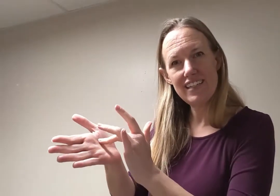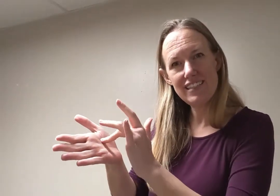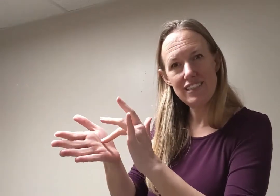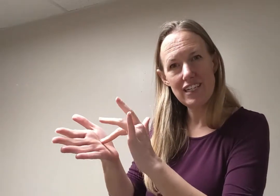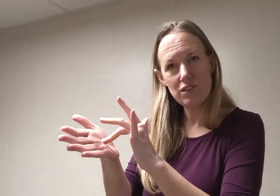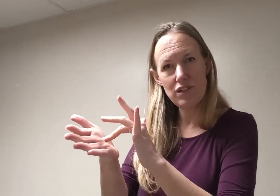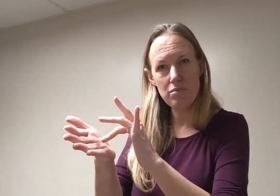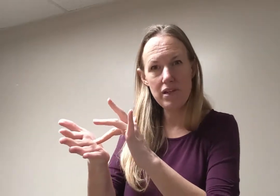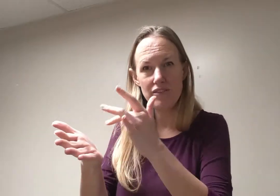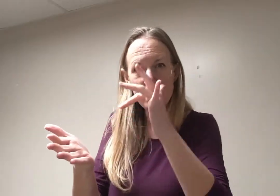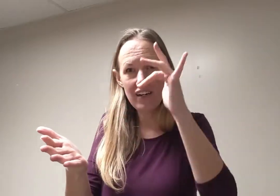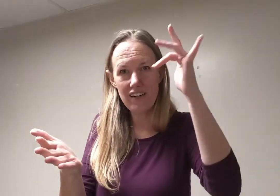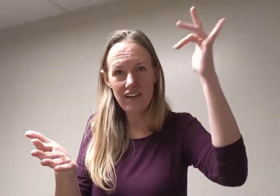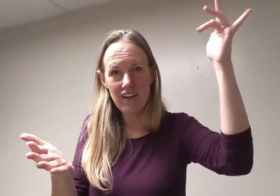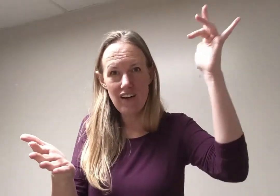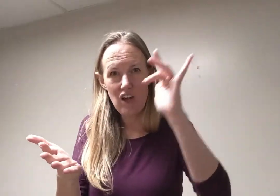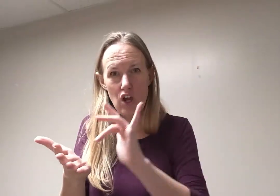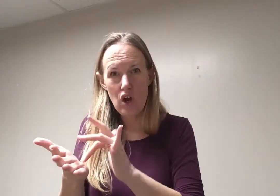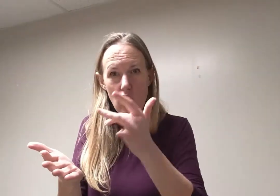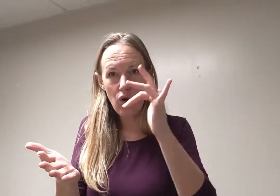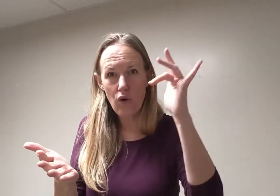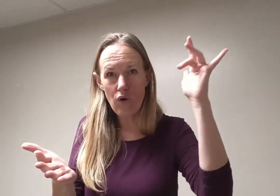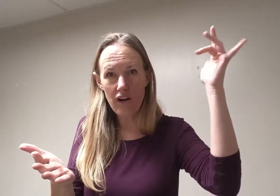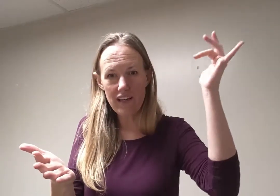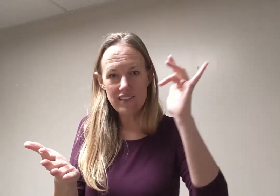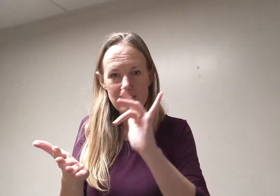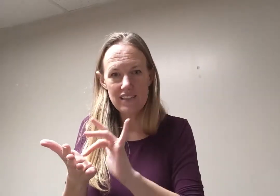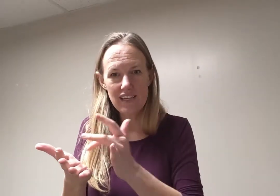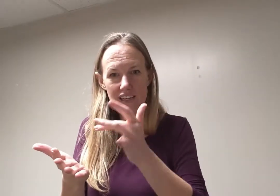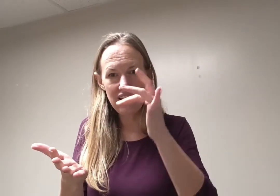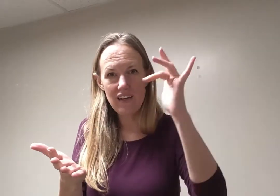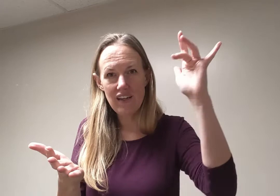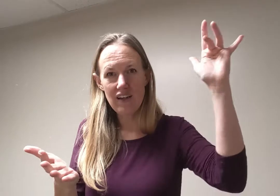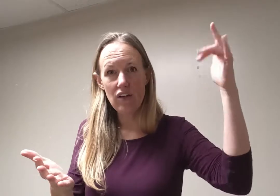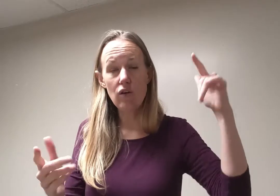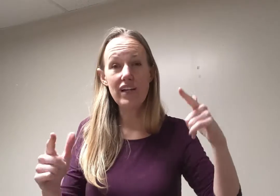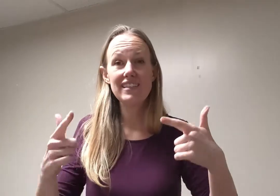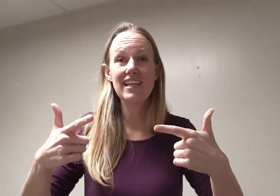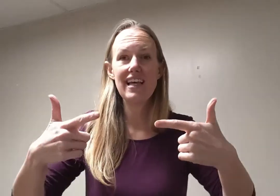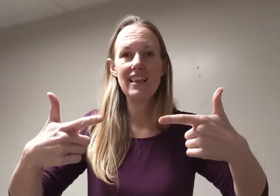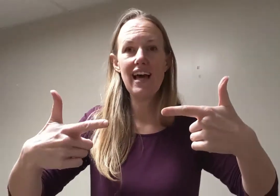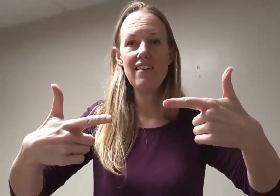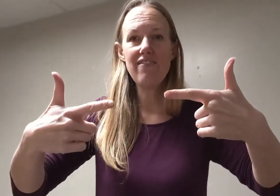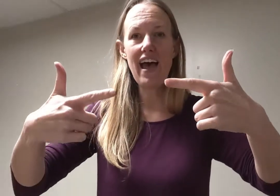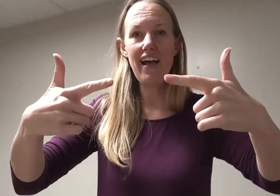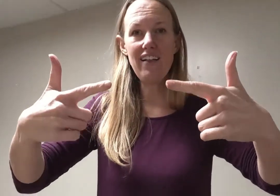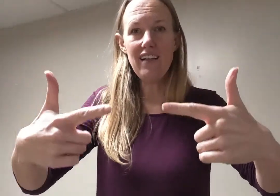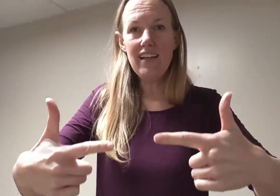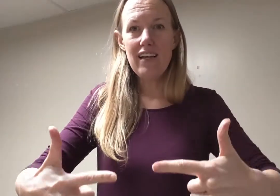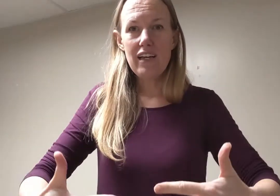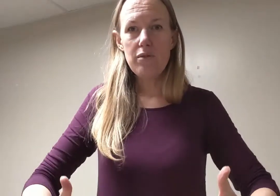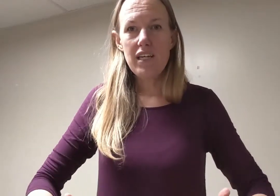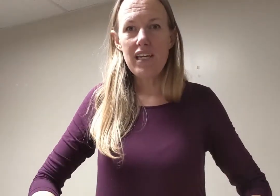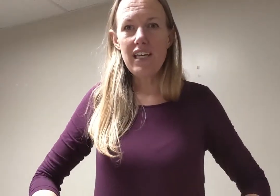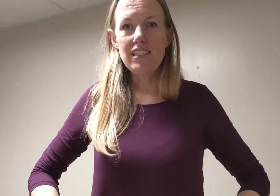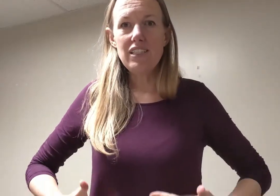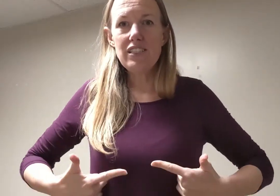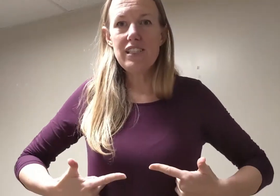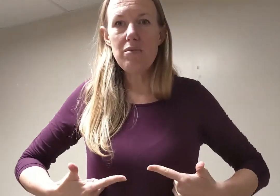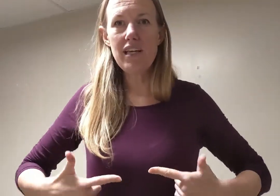this. You touch it with your middle finger. Glorious. Okay? Glorious, and then life, L, coming into your stomach and